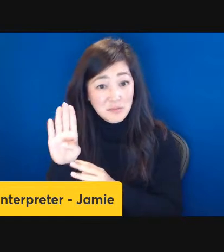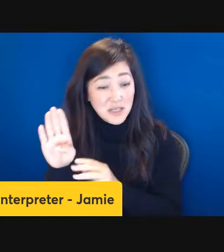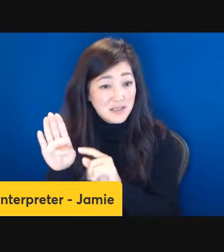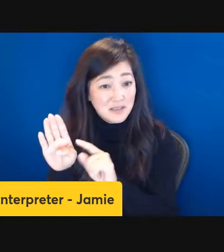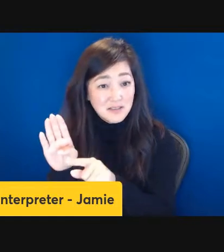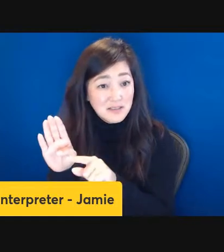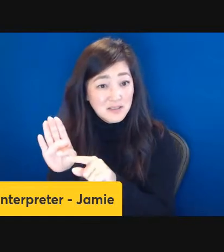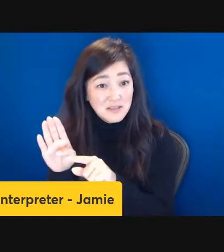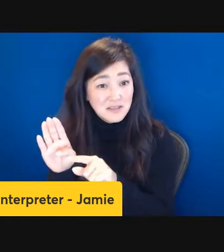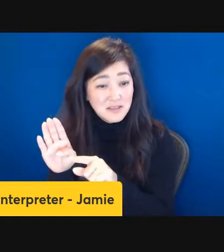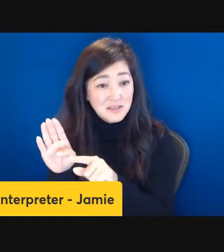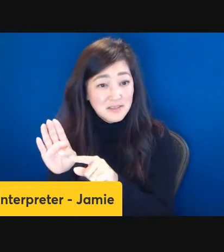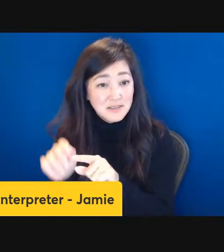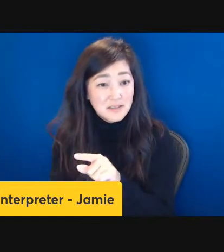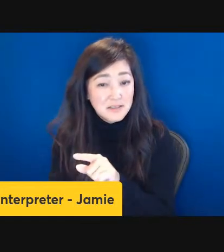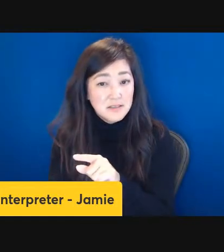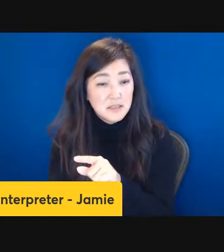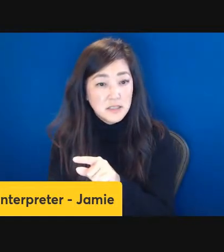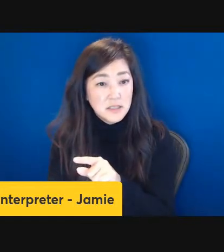is really